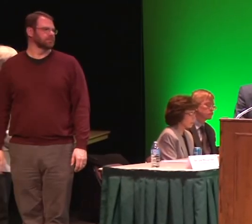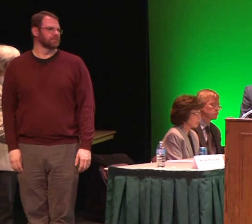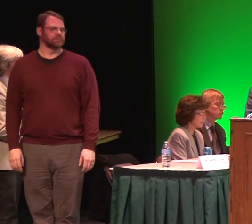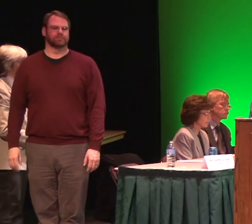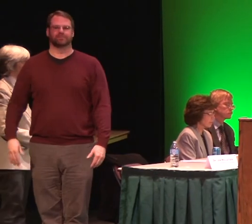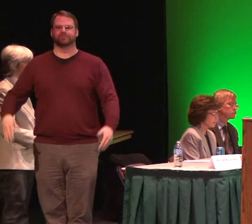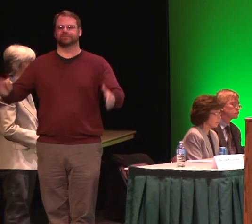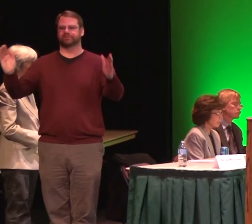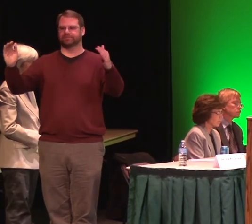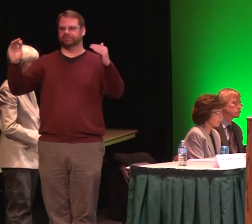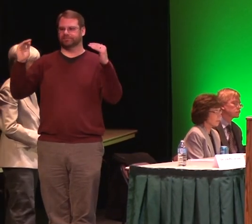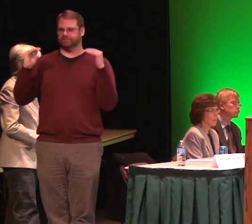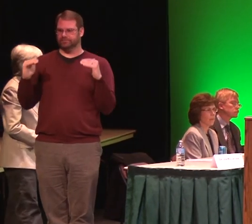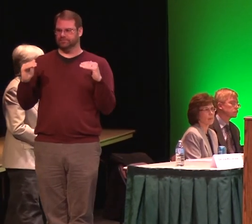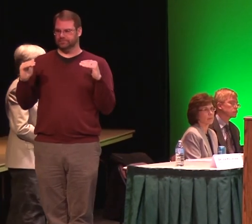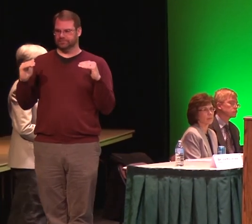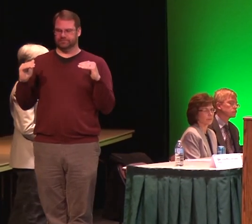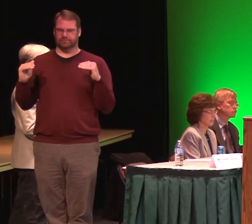The